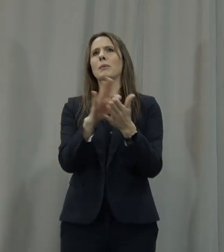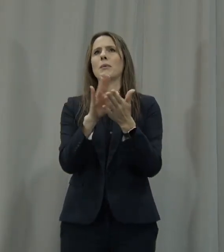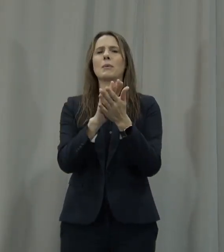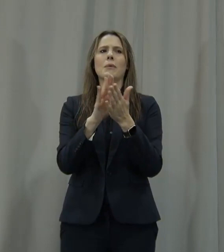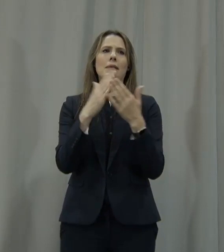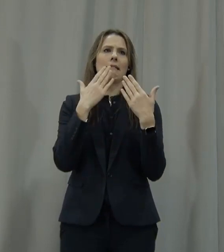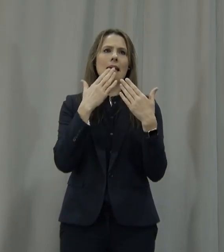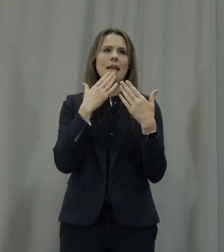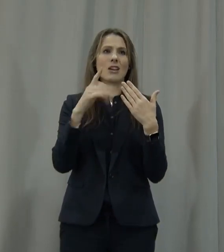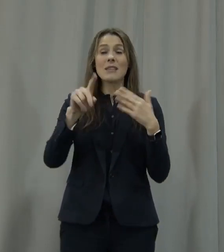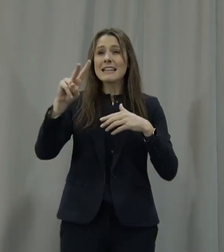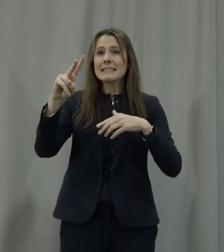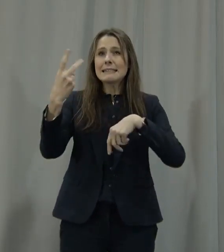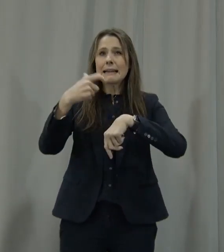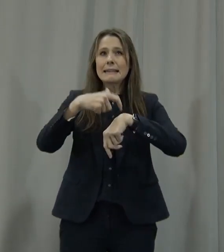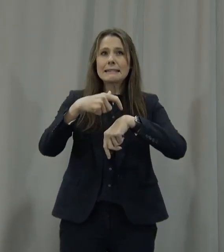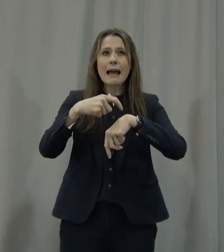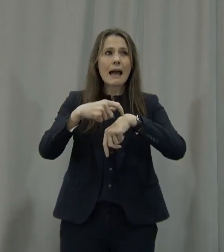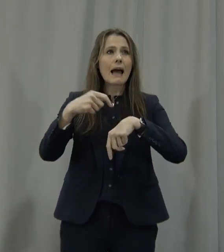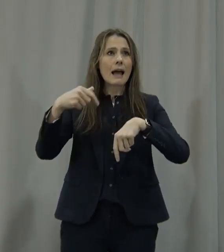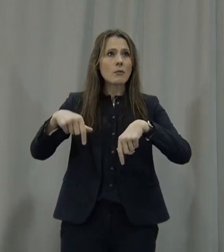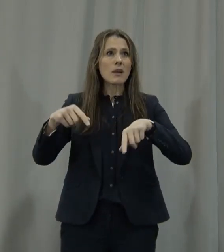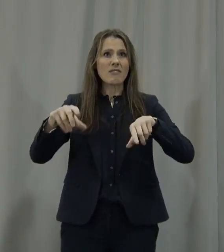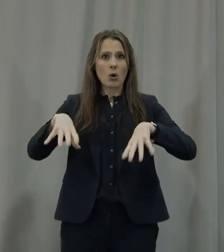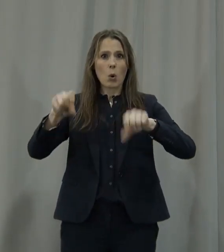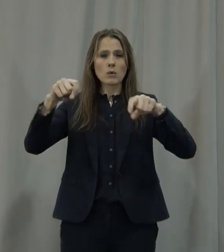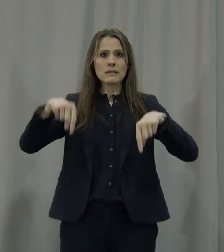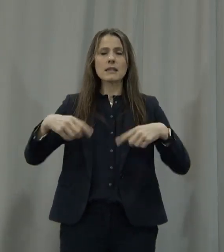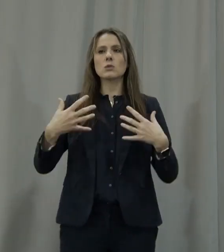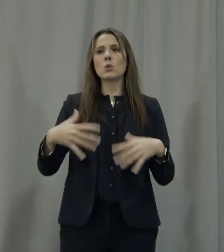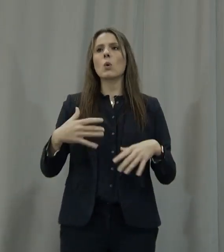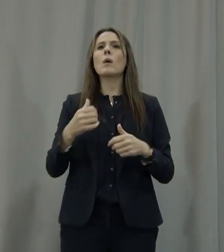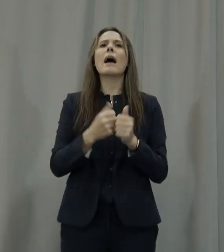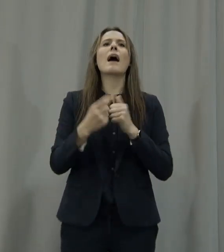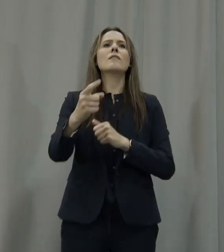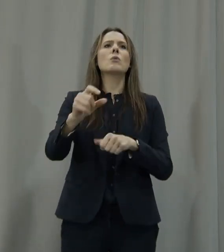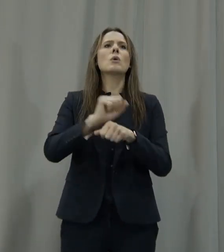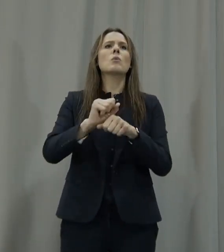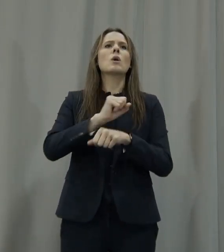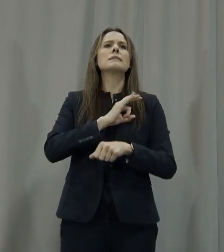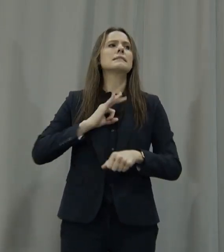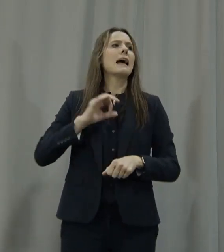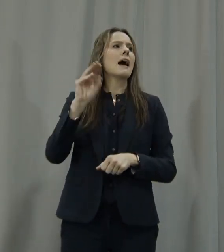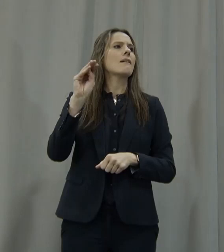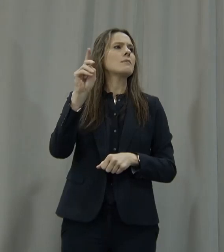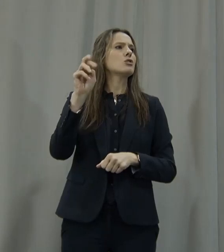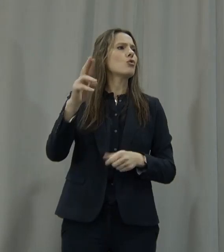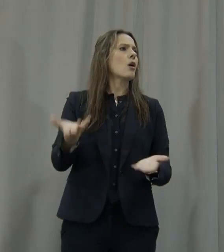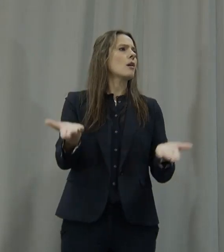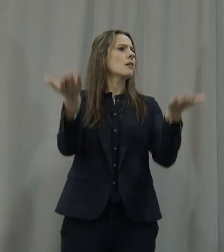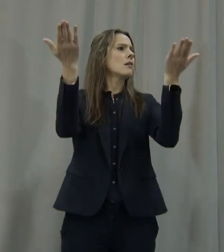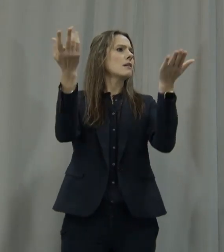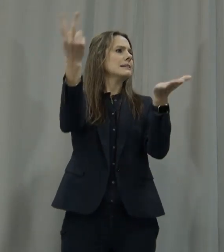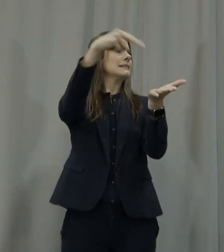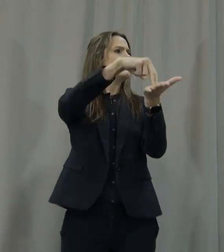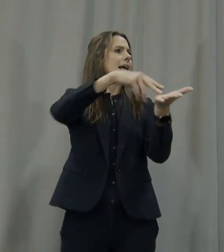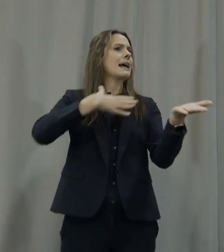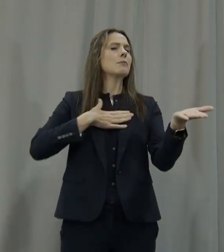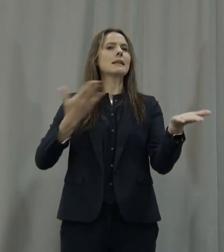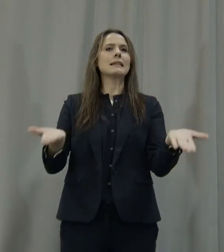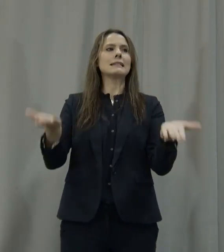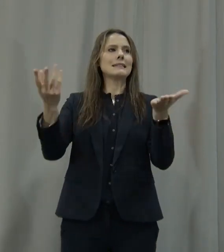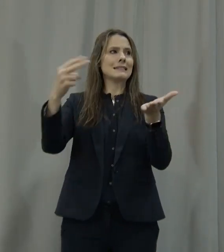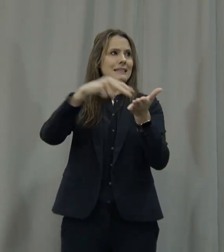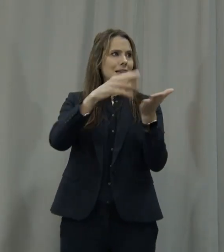our second time. I want everybody on MDCR staff to please stand and be recognized right now. Please, let's give them a